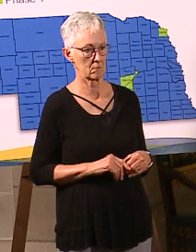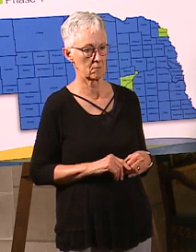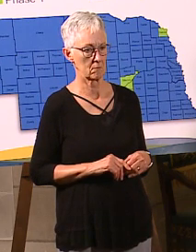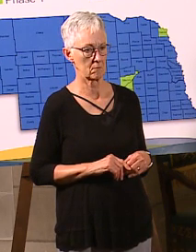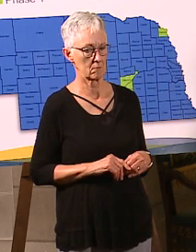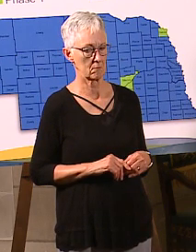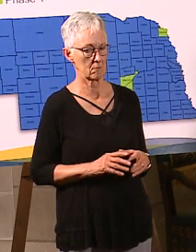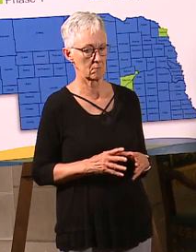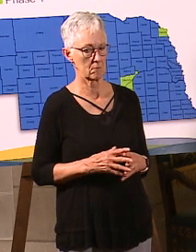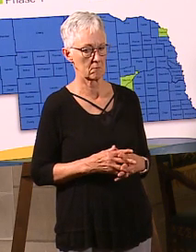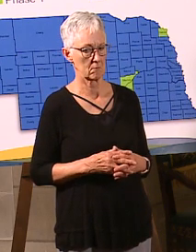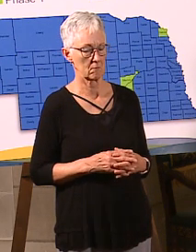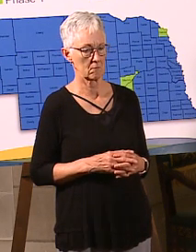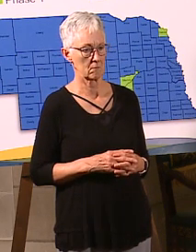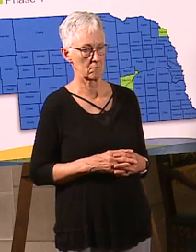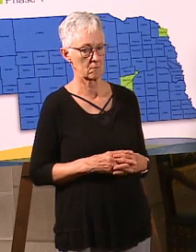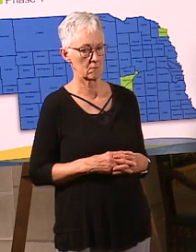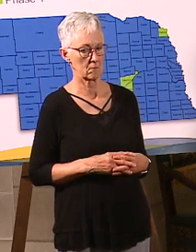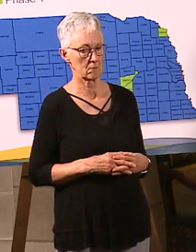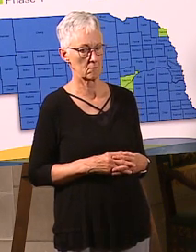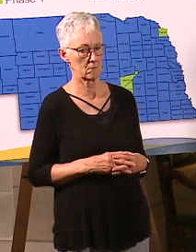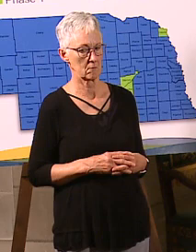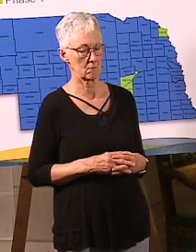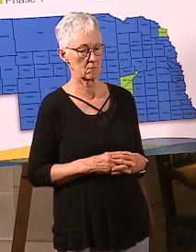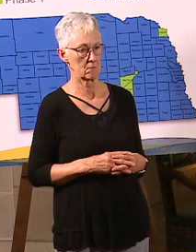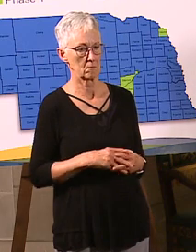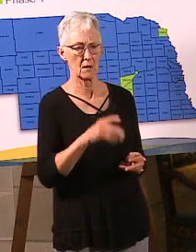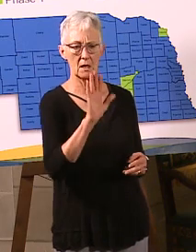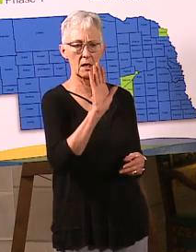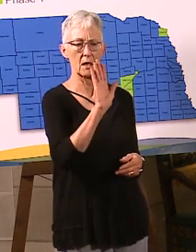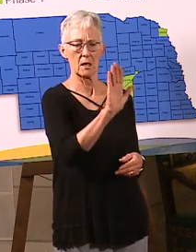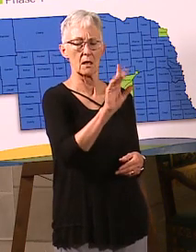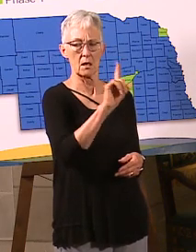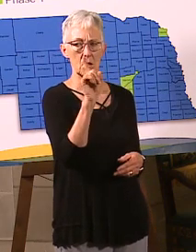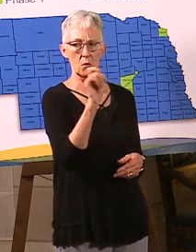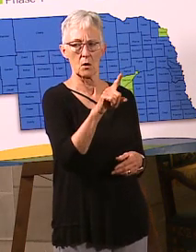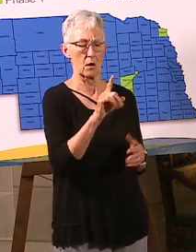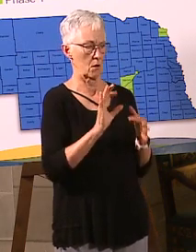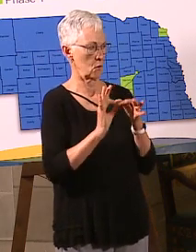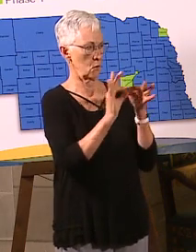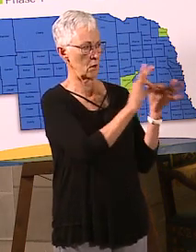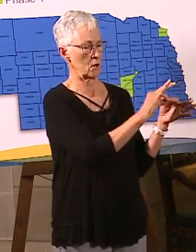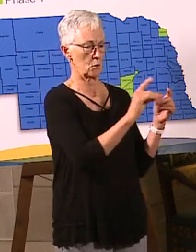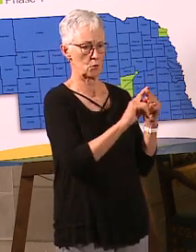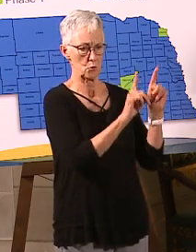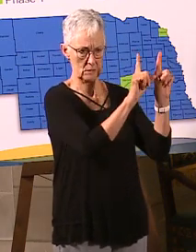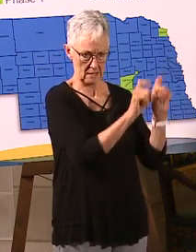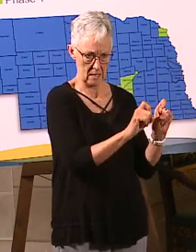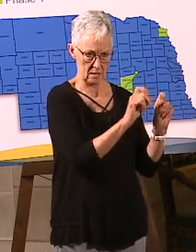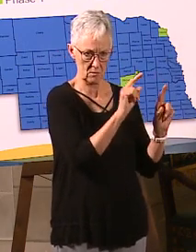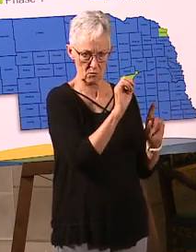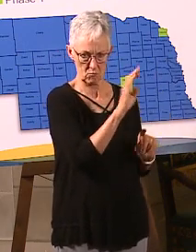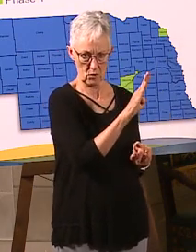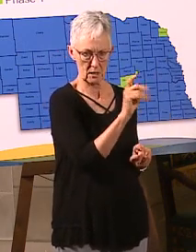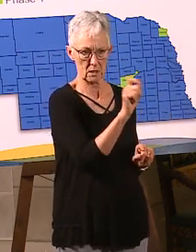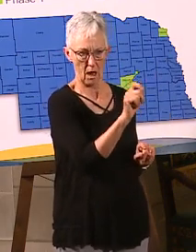they have much bigger capacity, I think, than the other ones? So the question was with regard to testnebraska.com. One World, we've been